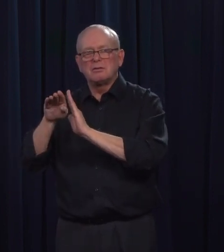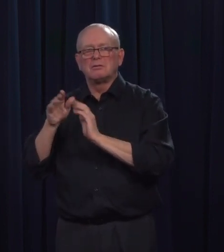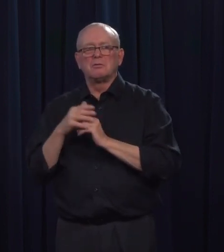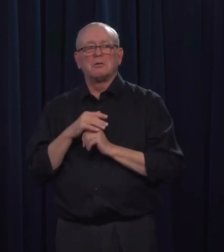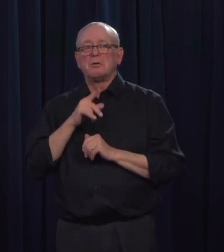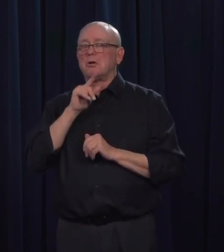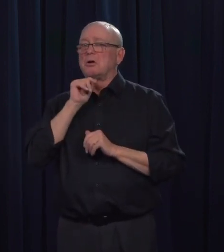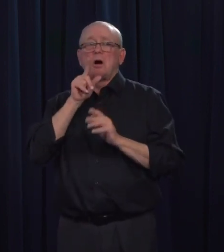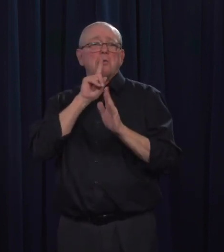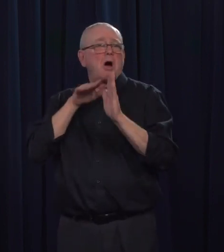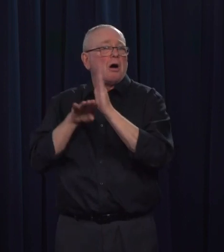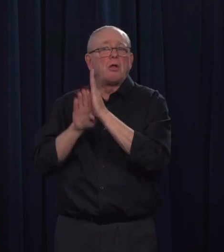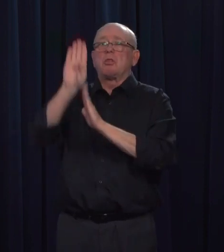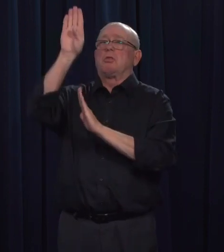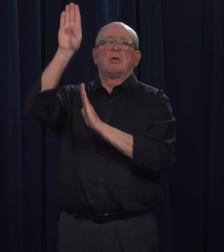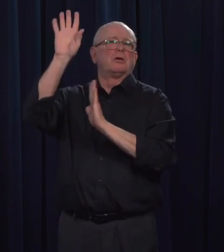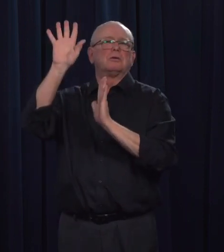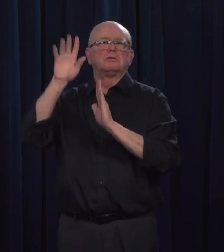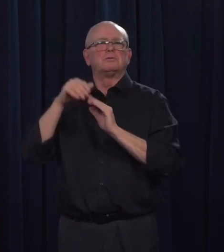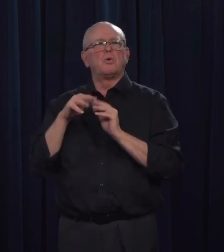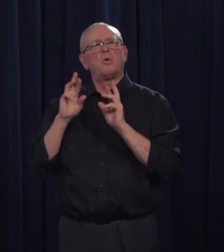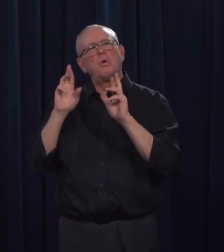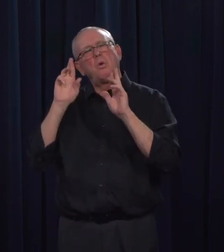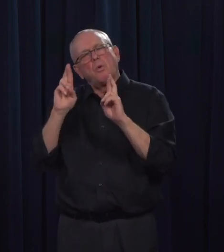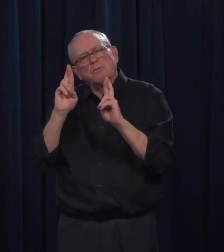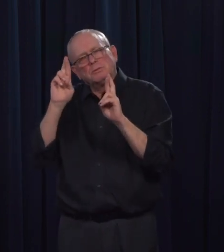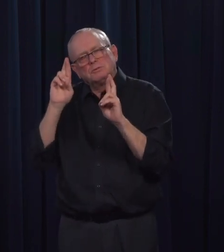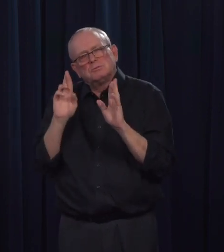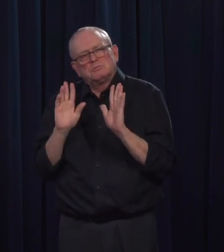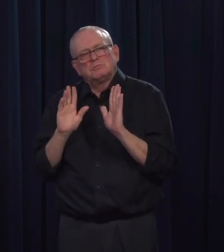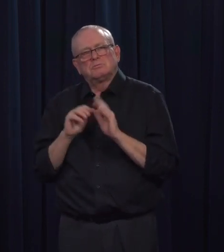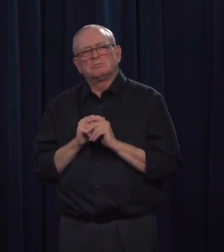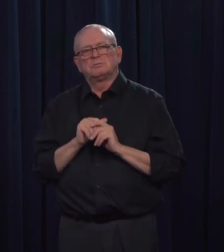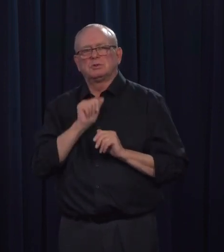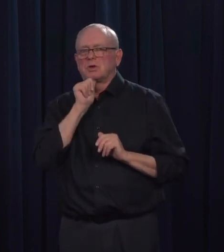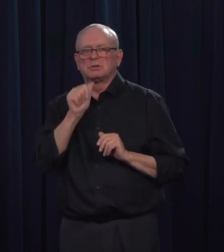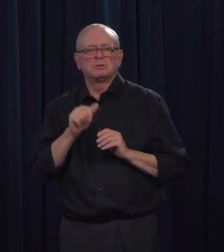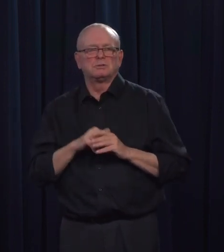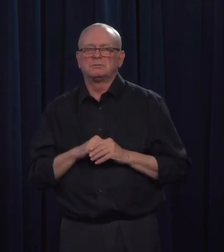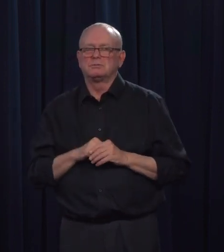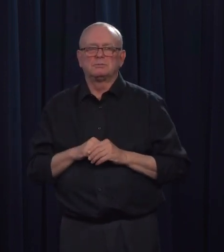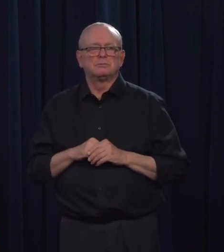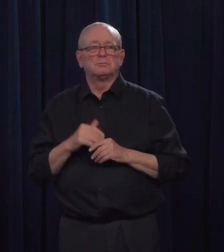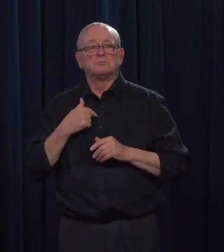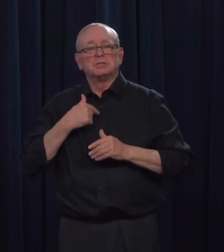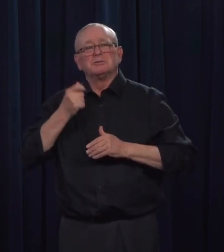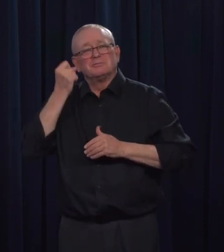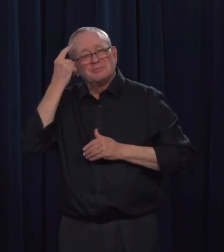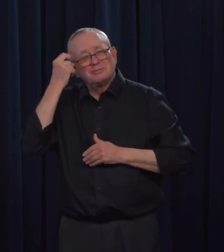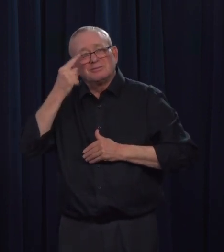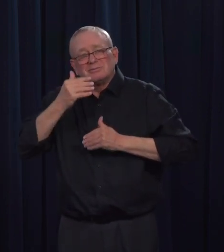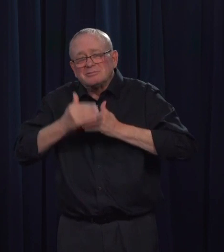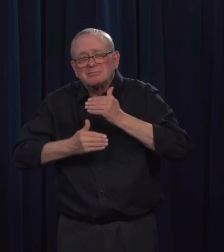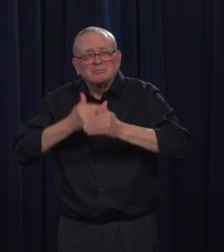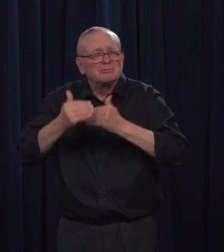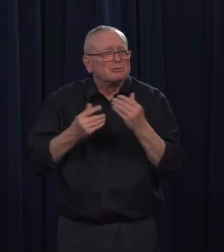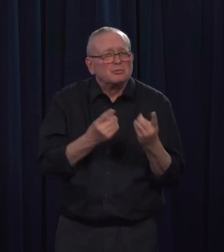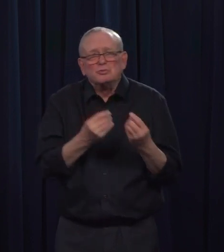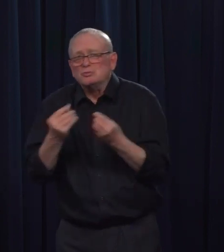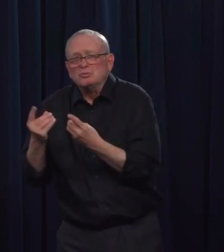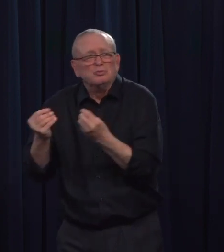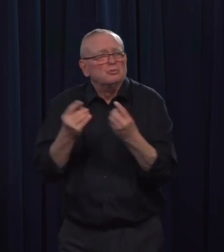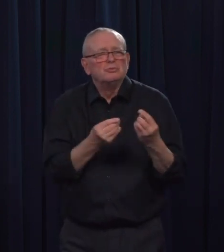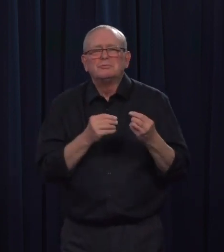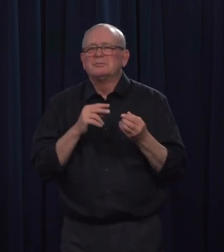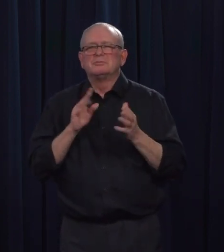significant spike. But again, we've taken many different steps, so each additional step is going to be layered on in terms of